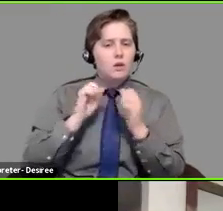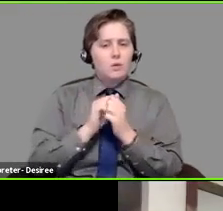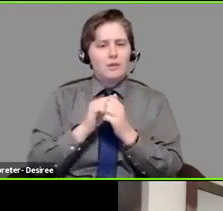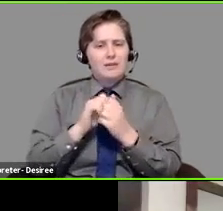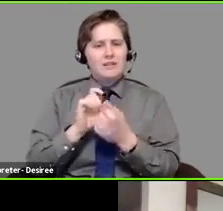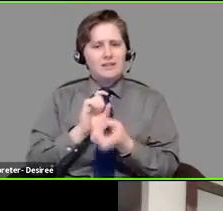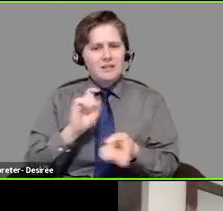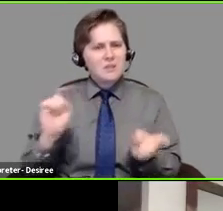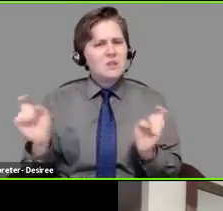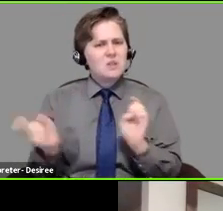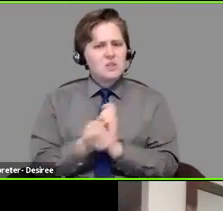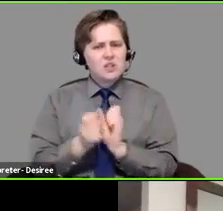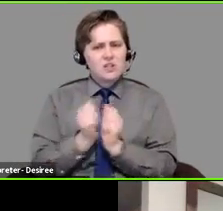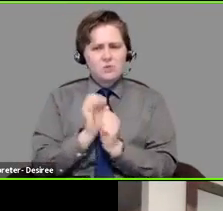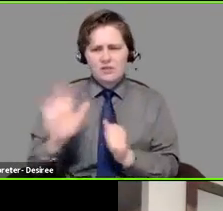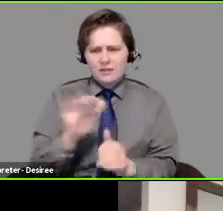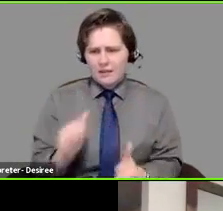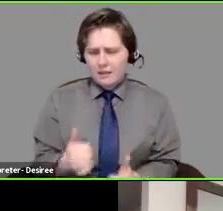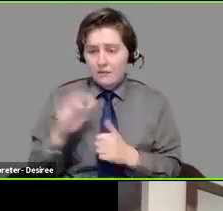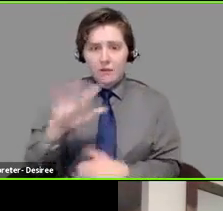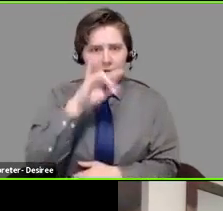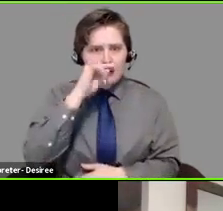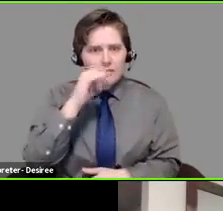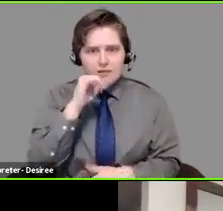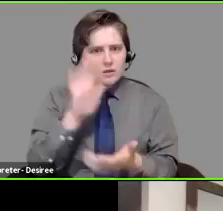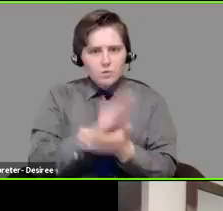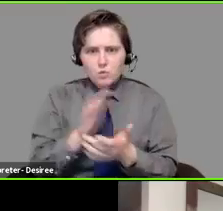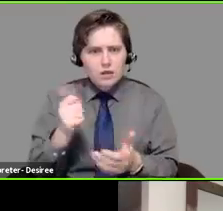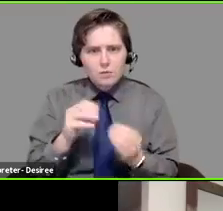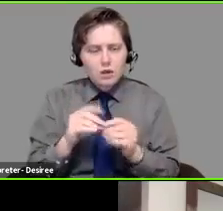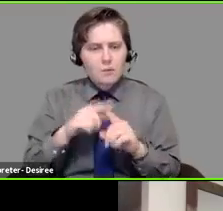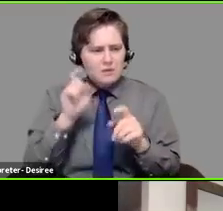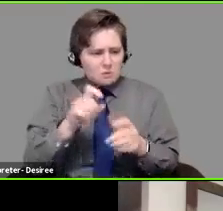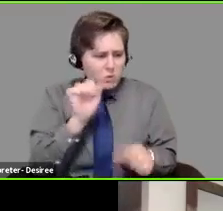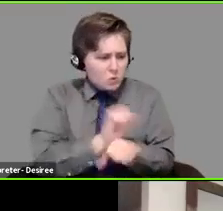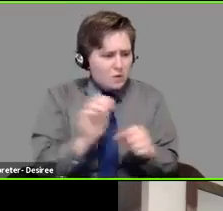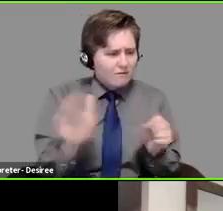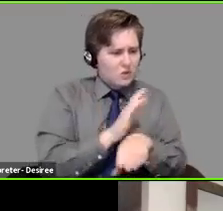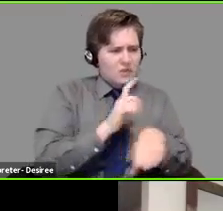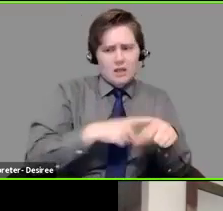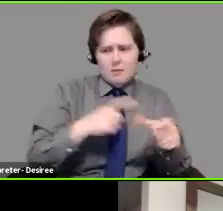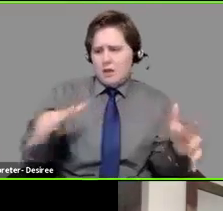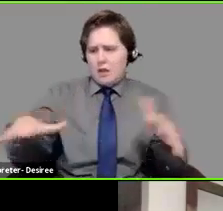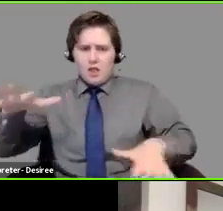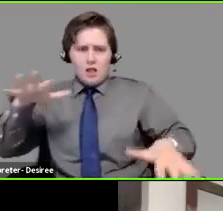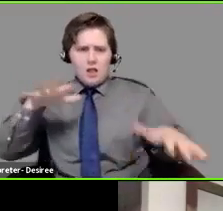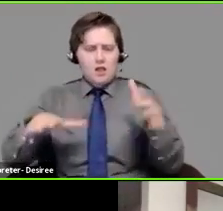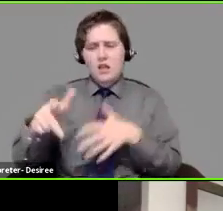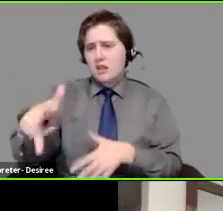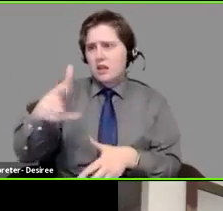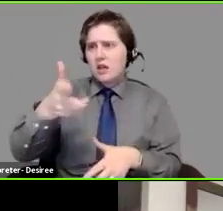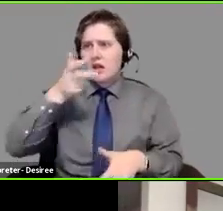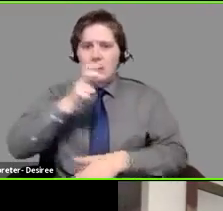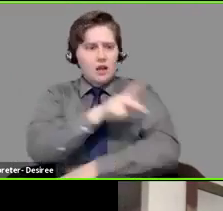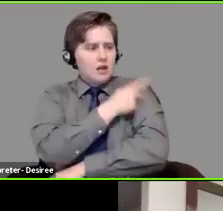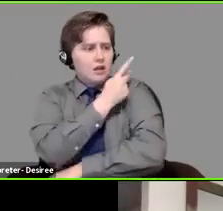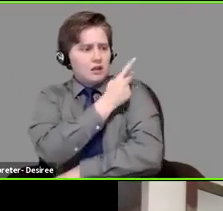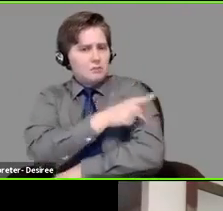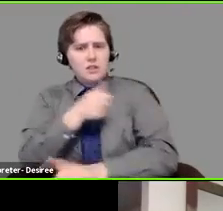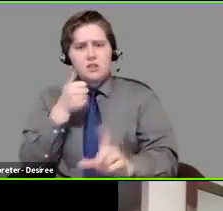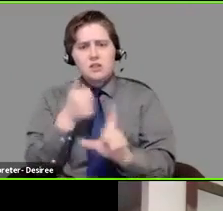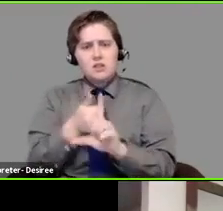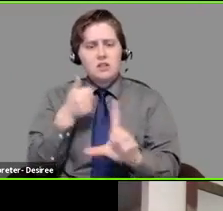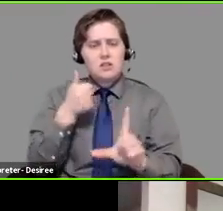change in their life. Their kids are no longer in school, but they're supposed to work full time, and they're listening to patients who